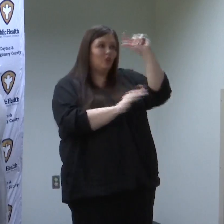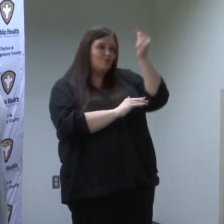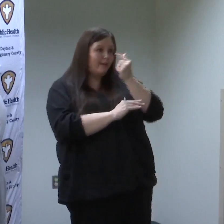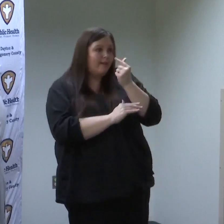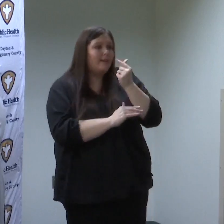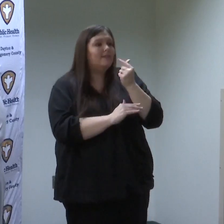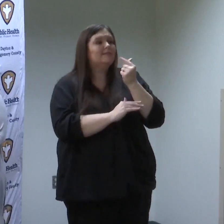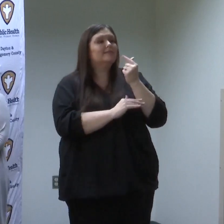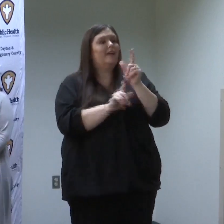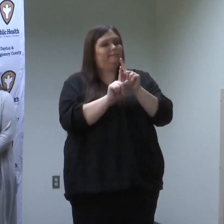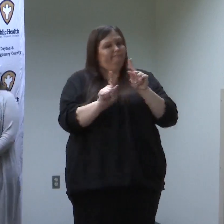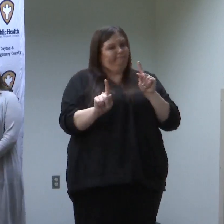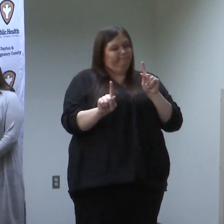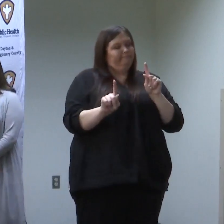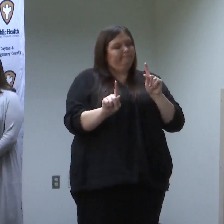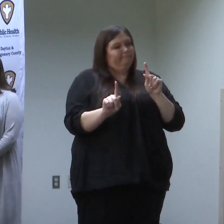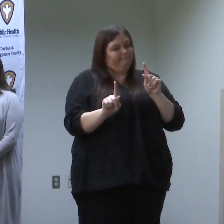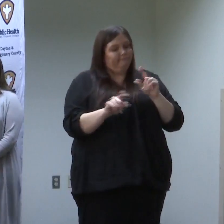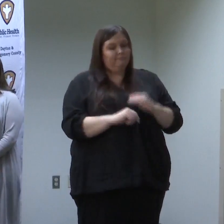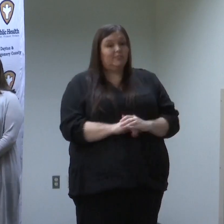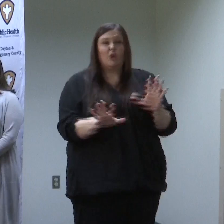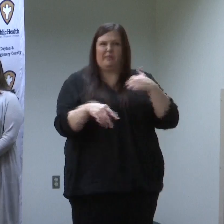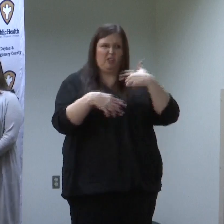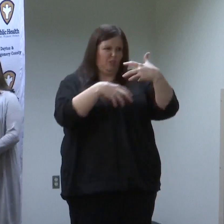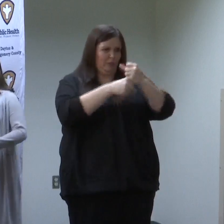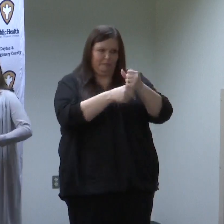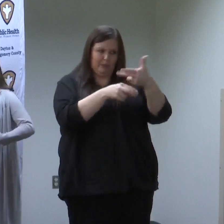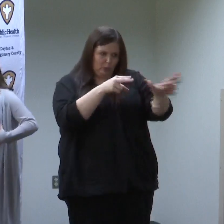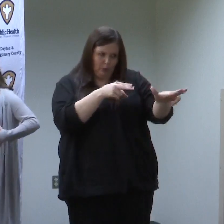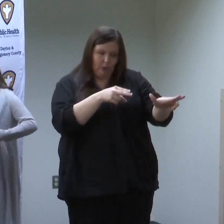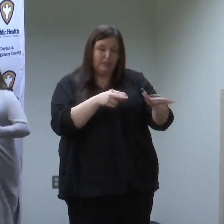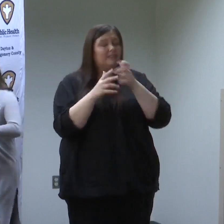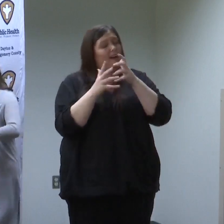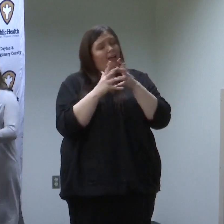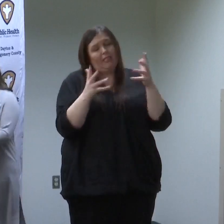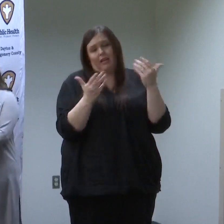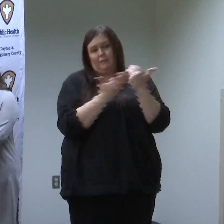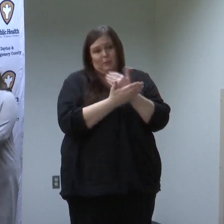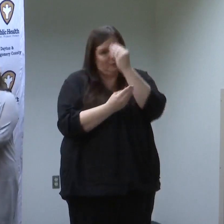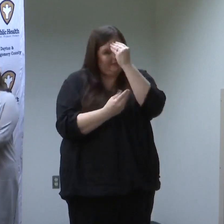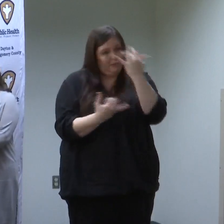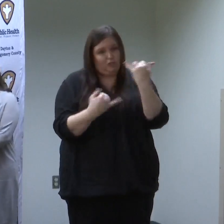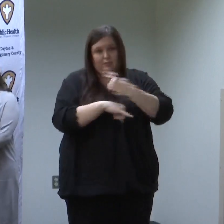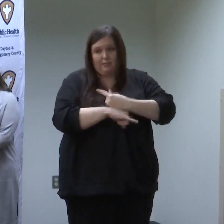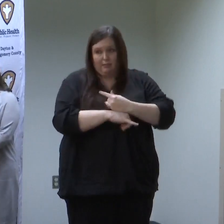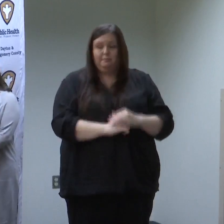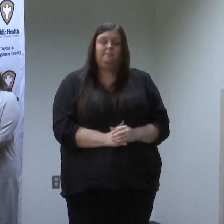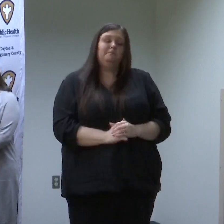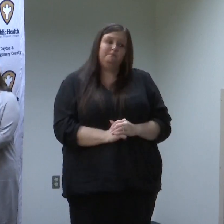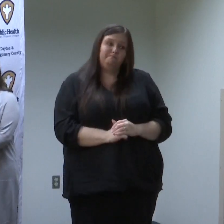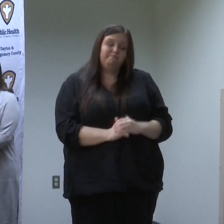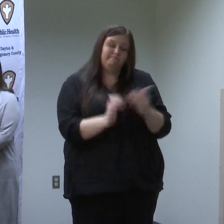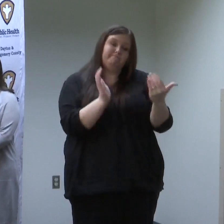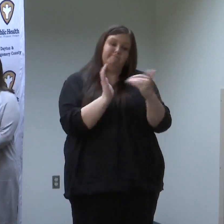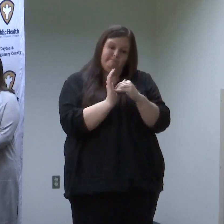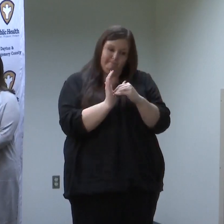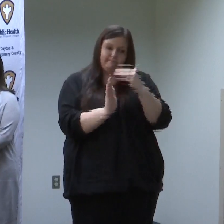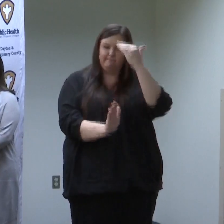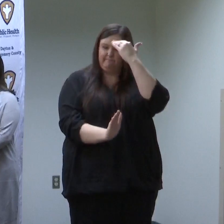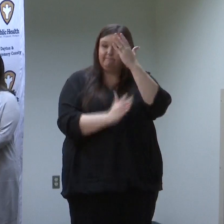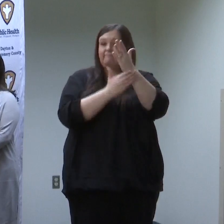this time. I'm going to be very brief today. There's not a lot of new updates. Want to just again, I know there's some folks